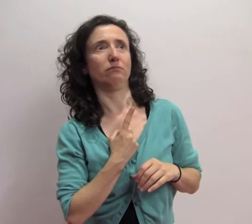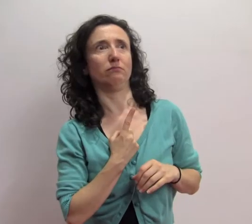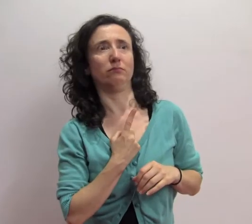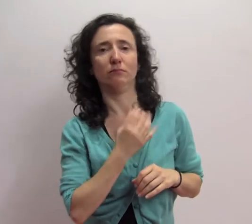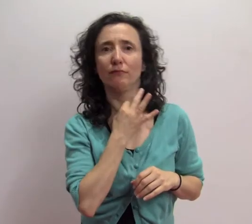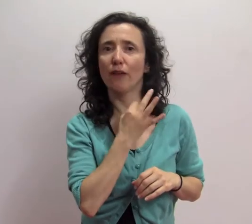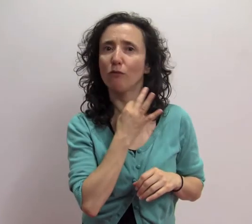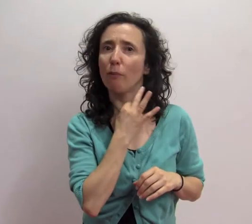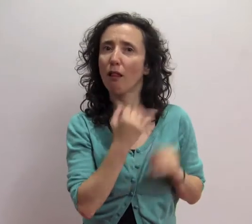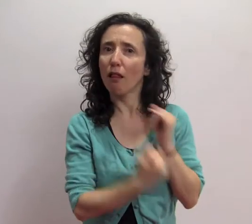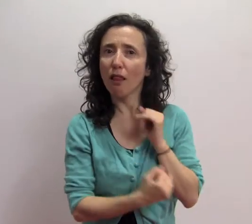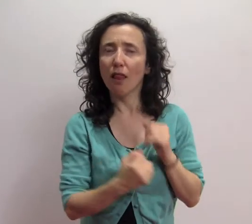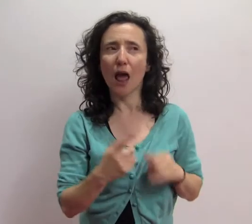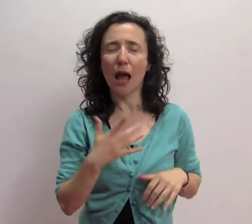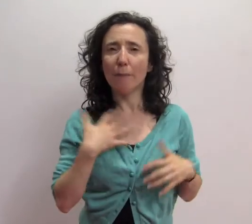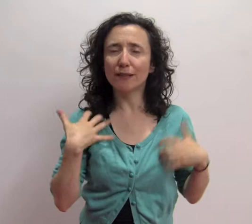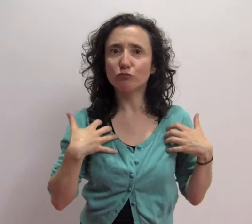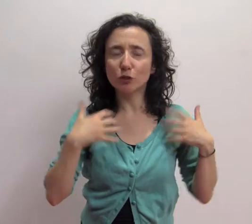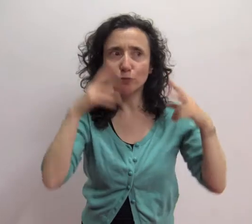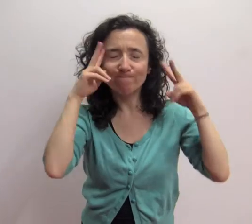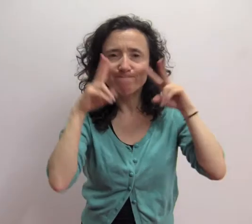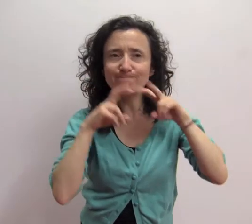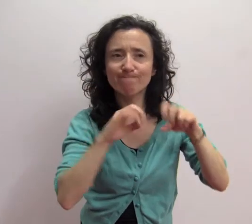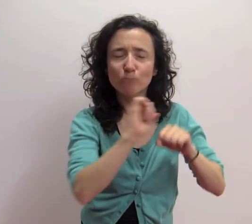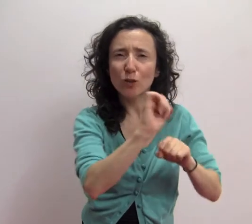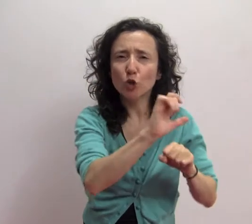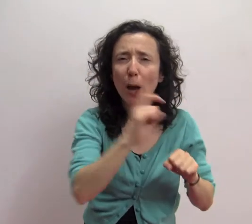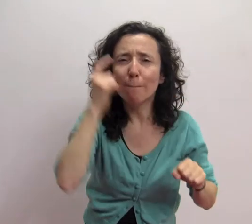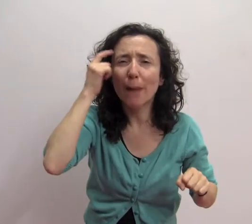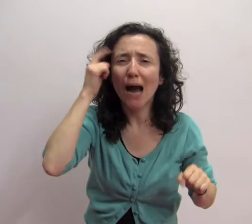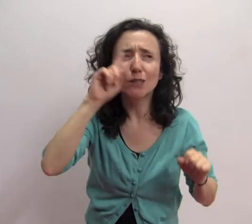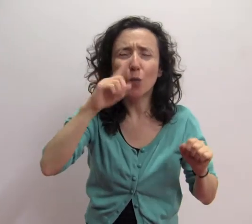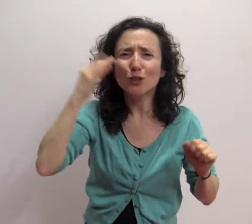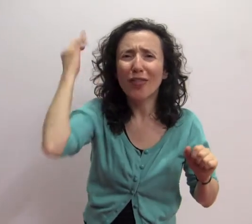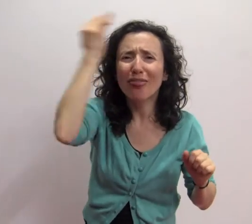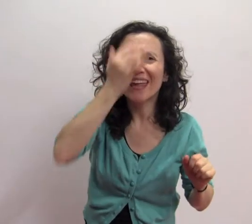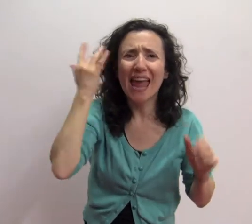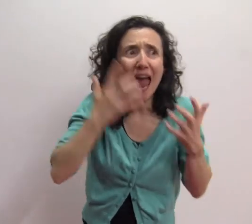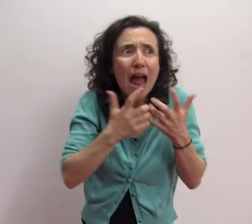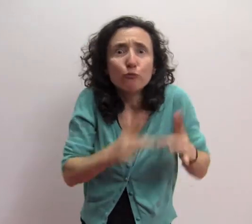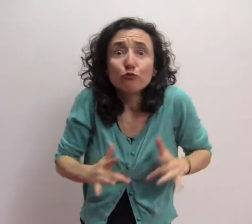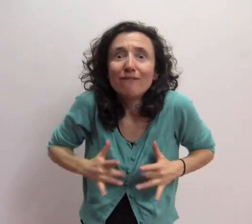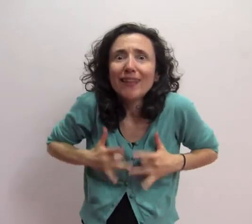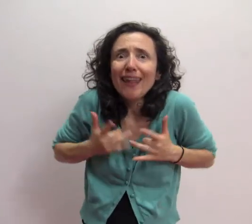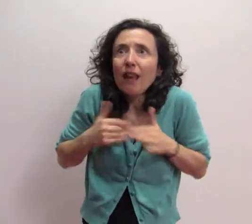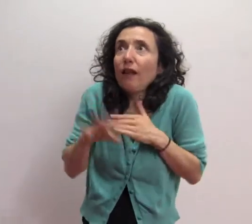woman. She's on her own. She's got nobody to accompany her. So I'm really interested to explore how she